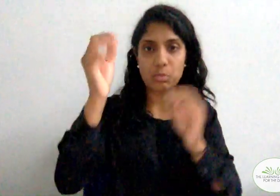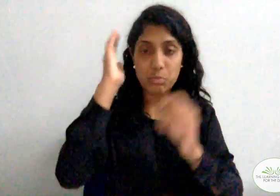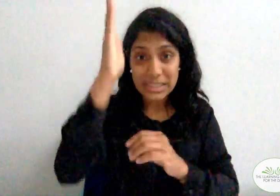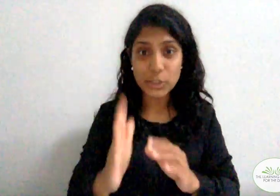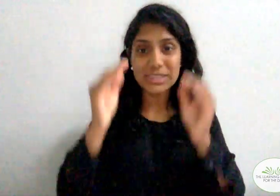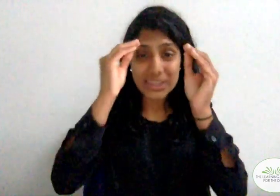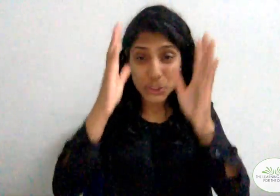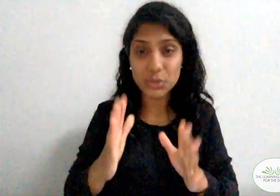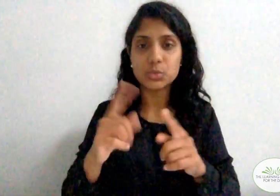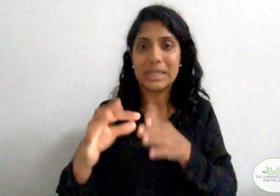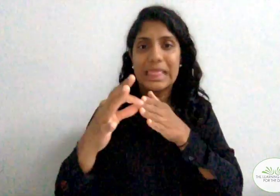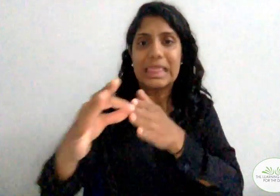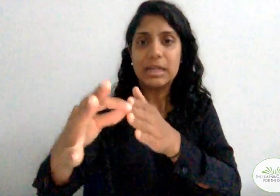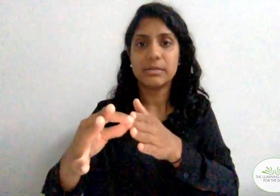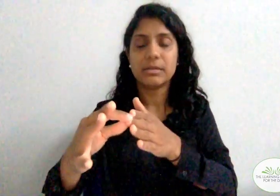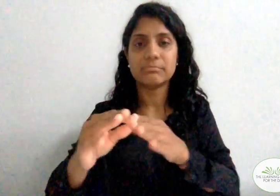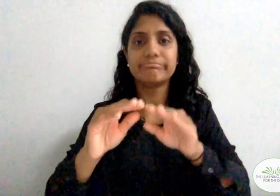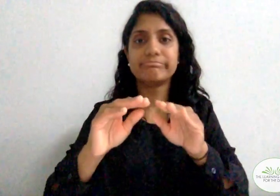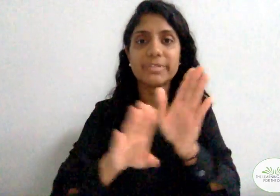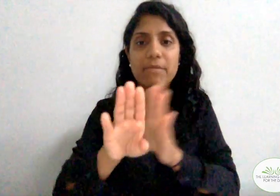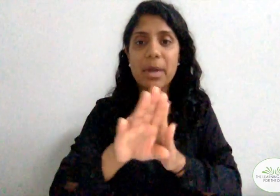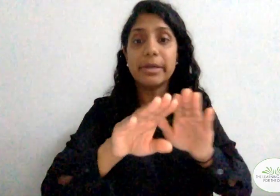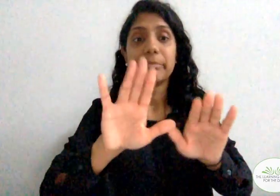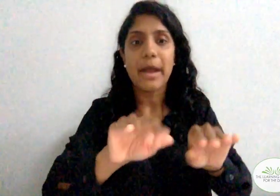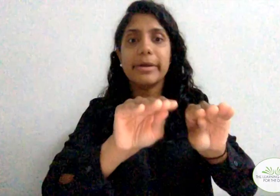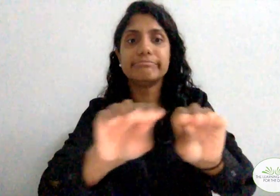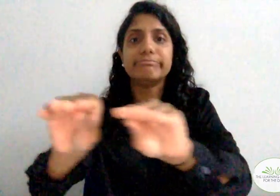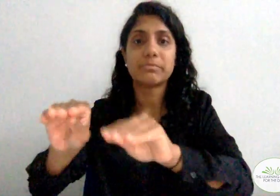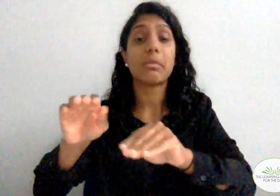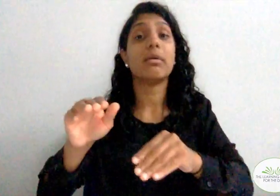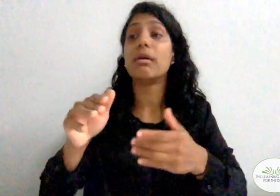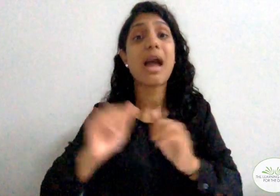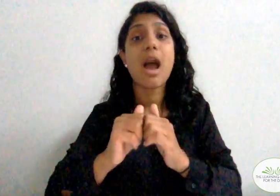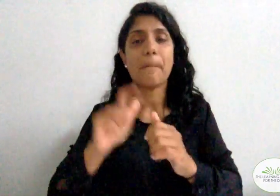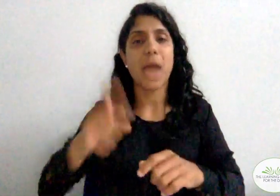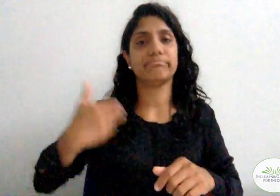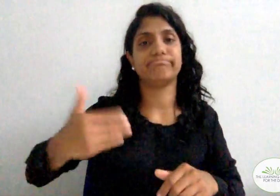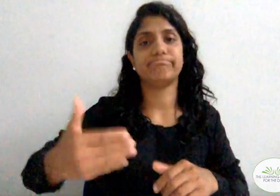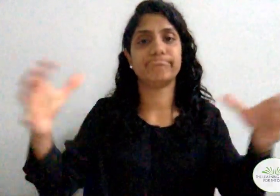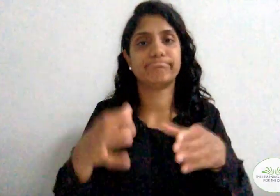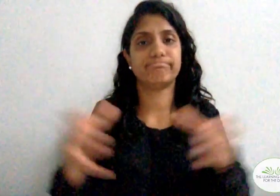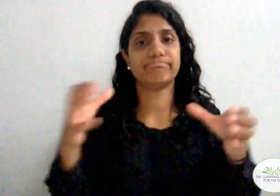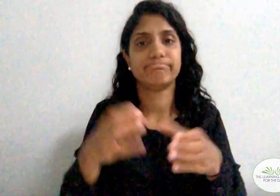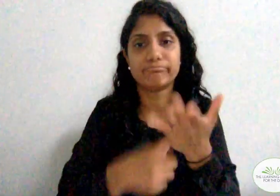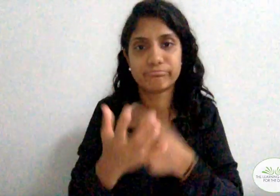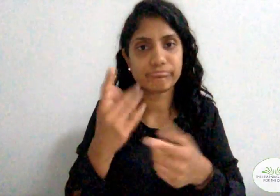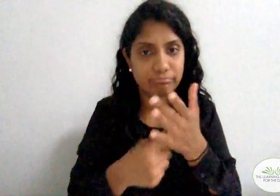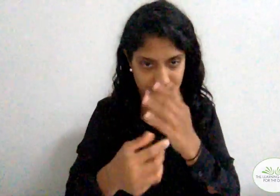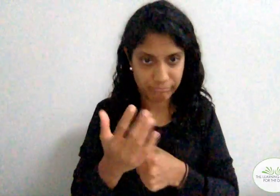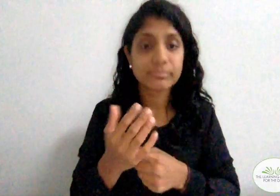to participate in a rigorous professional development, which will focus on topics related to critical social justice